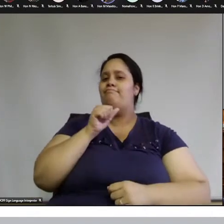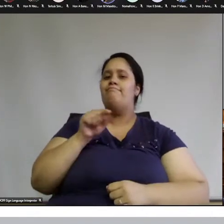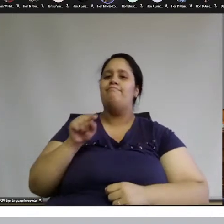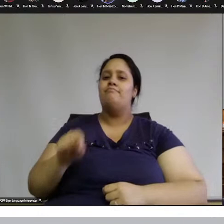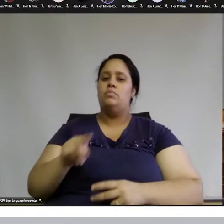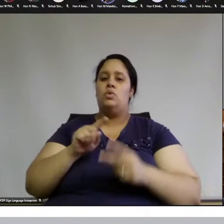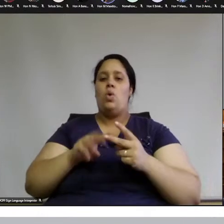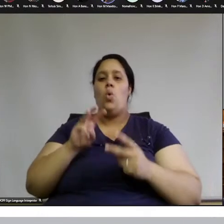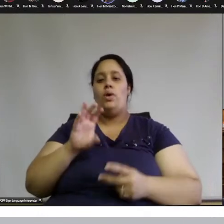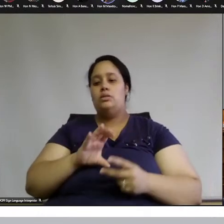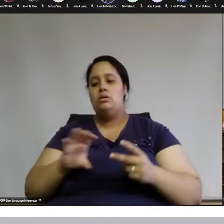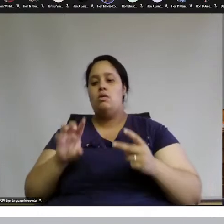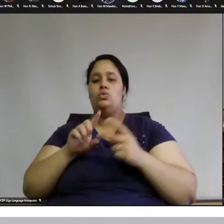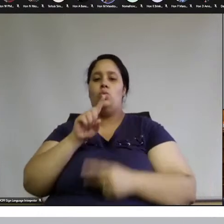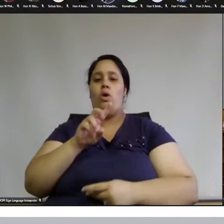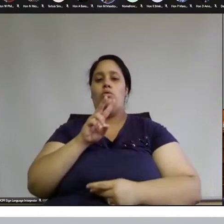got